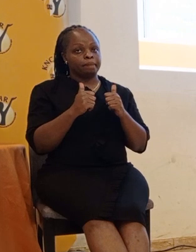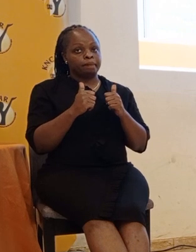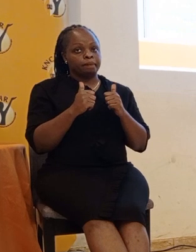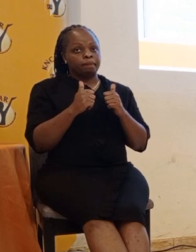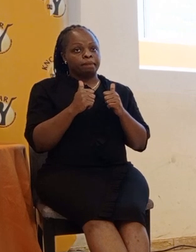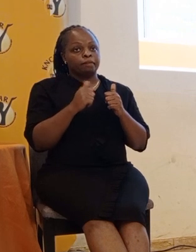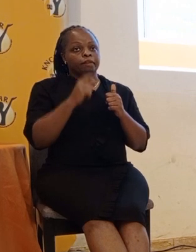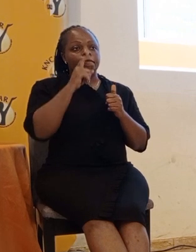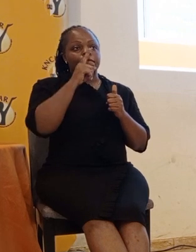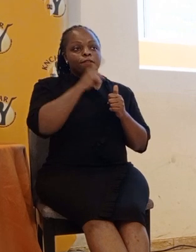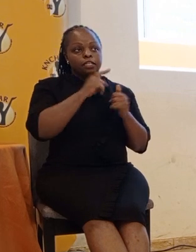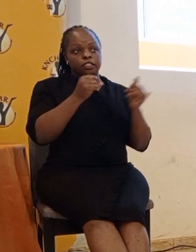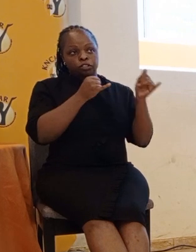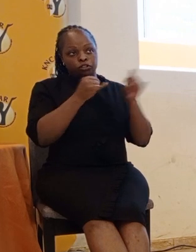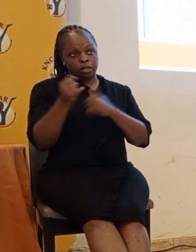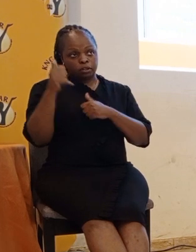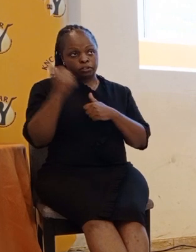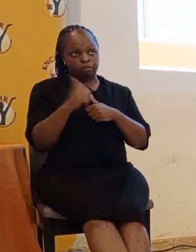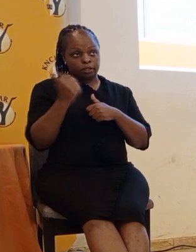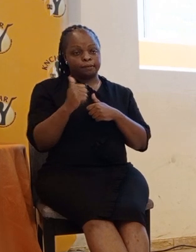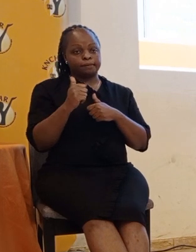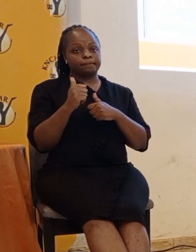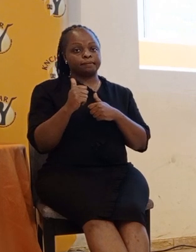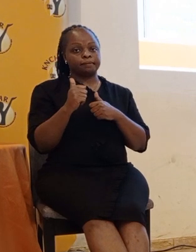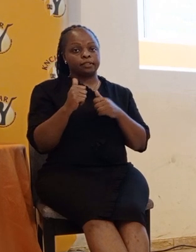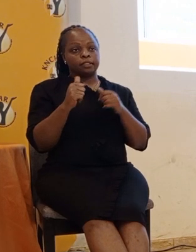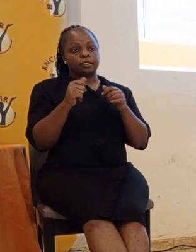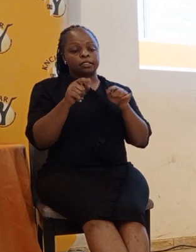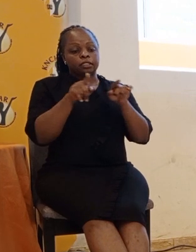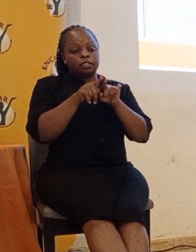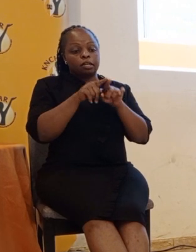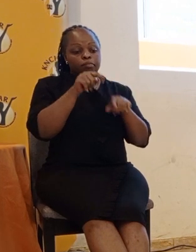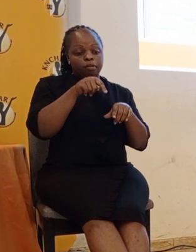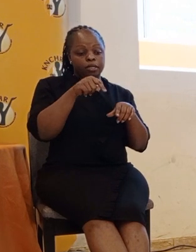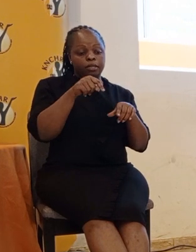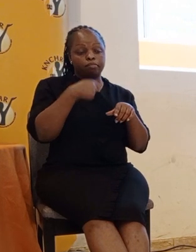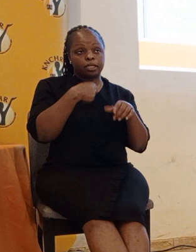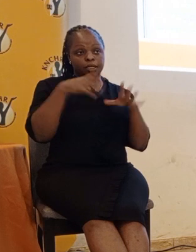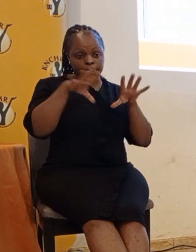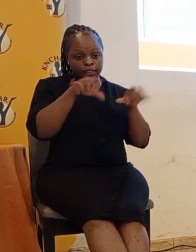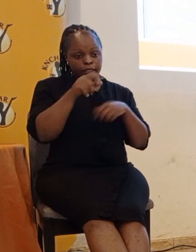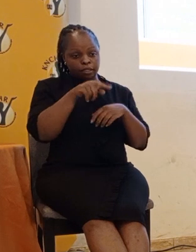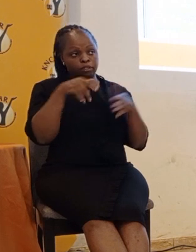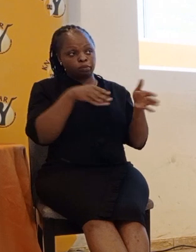We did not complete the introductions, and I take this opportunity to